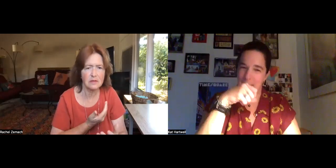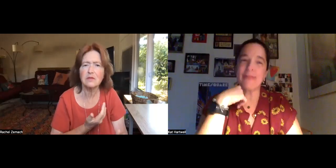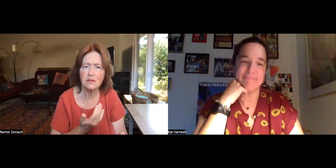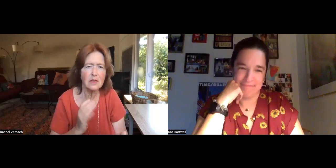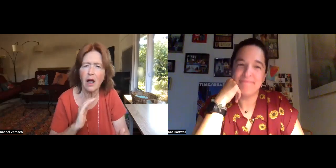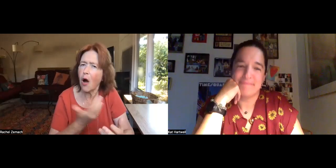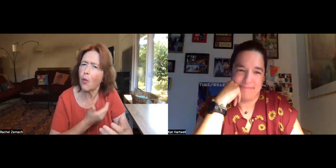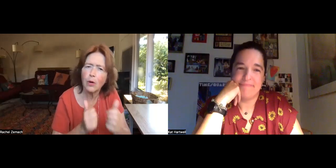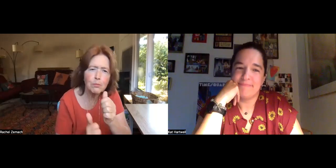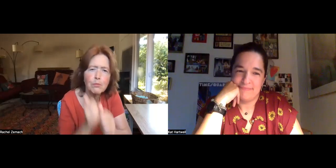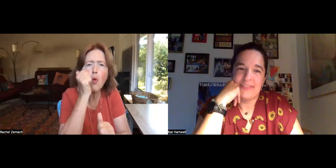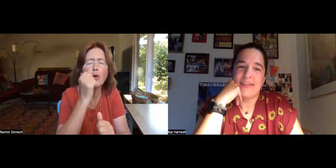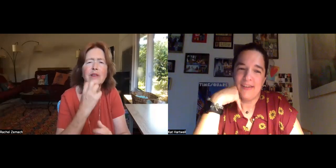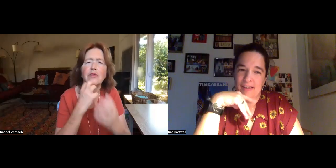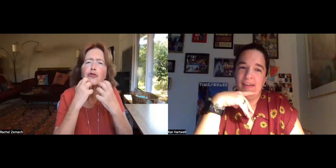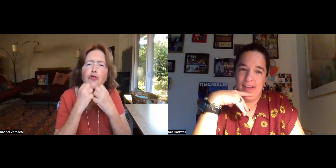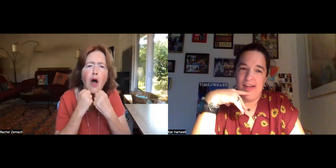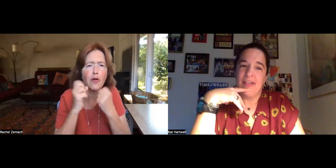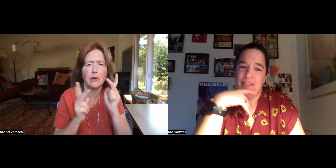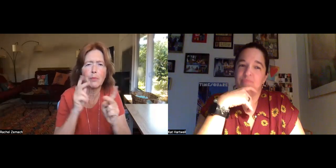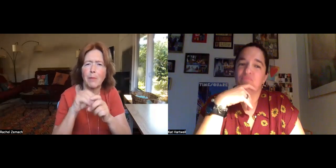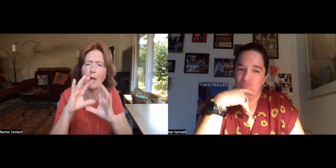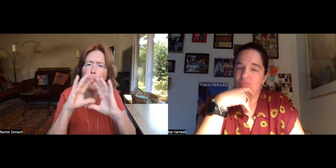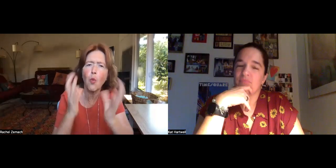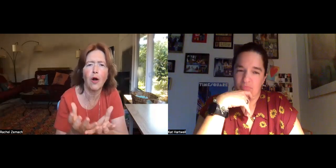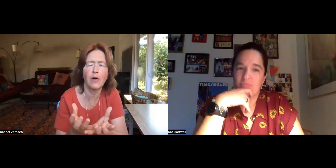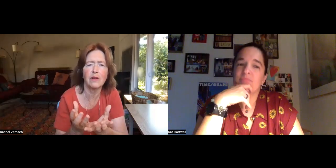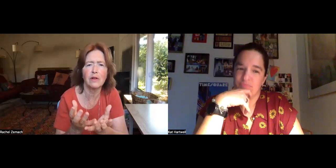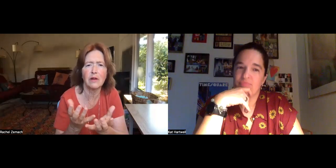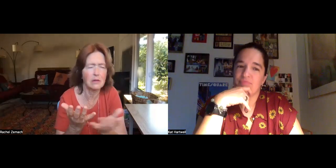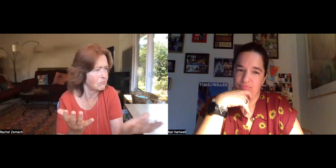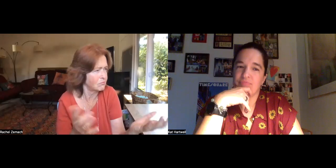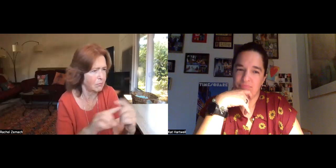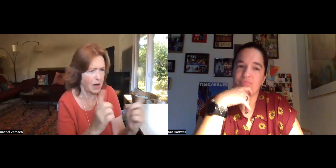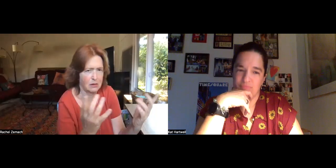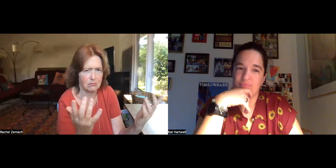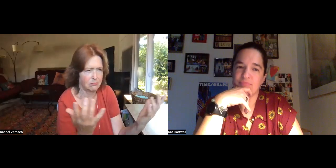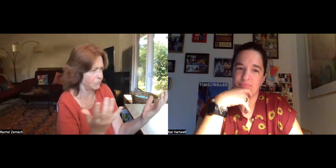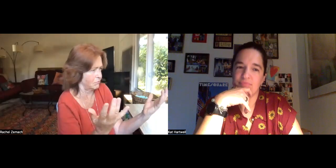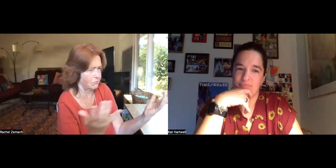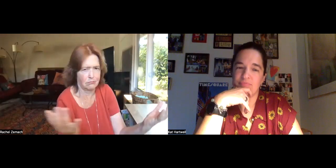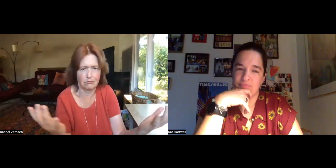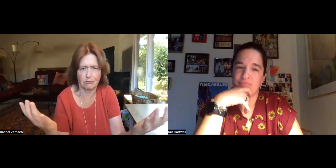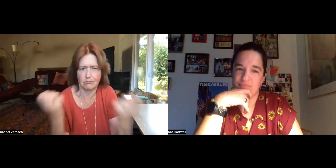Yeah. Most cherished people in the world. But